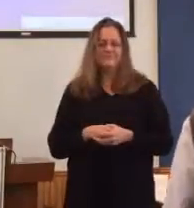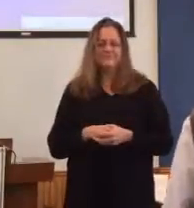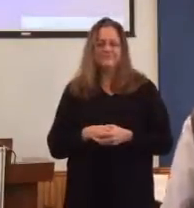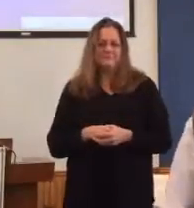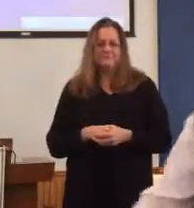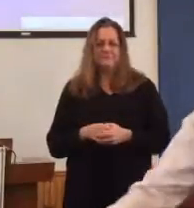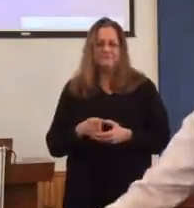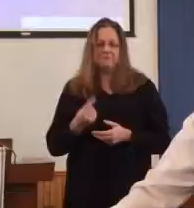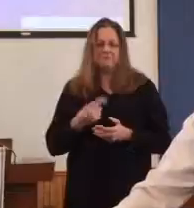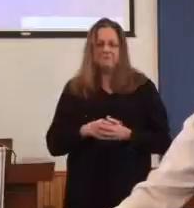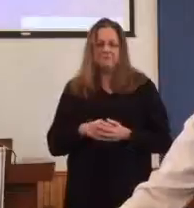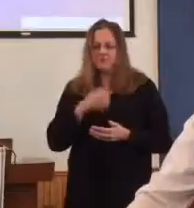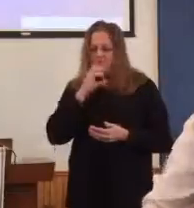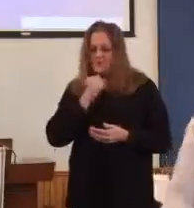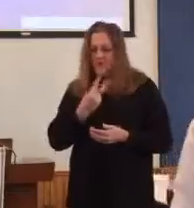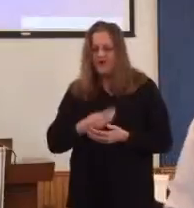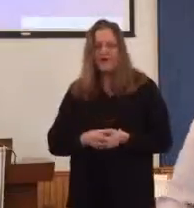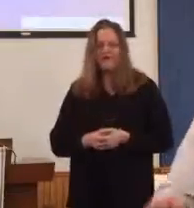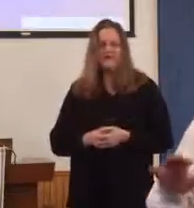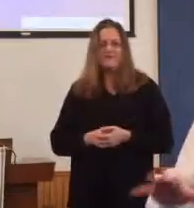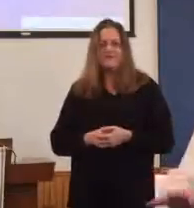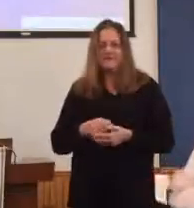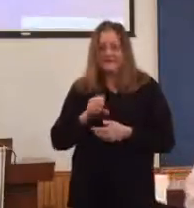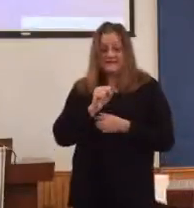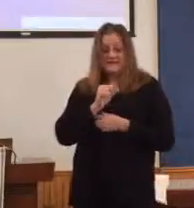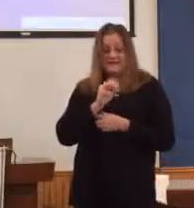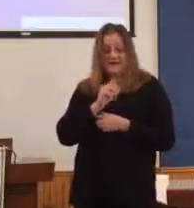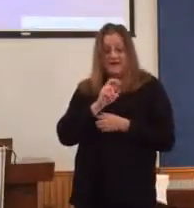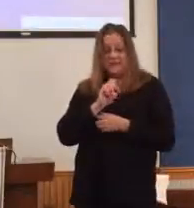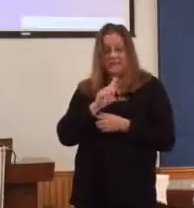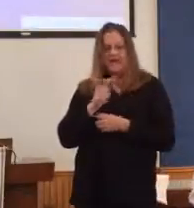We don't get it. Not at 12, and Samuel